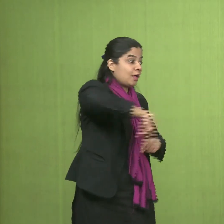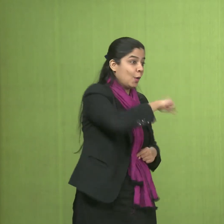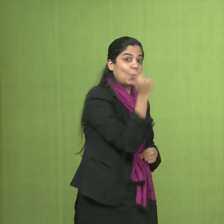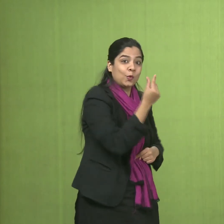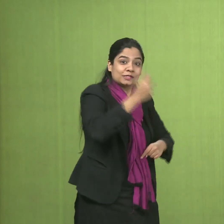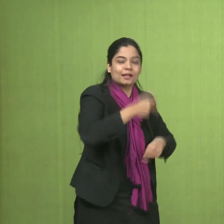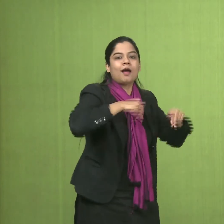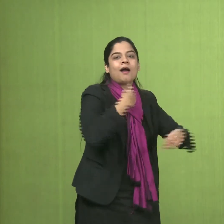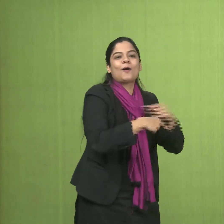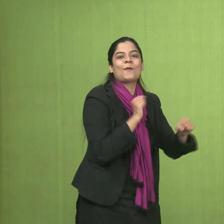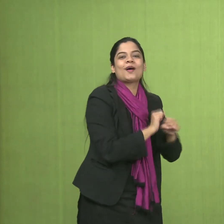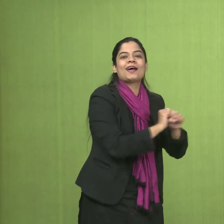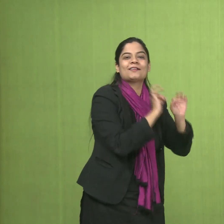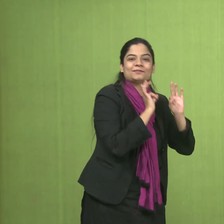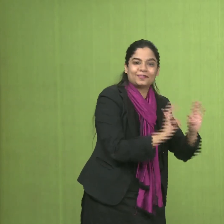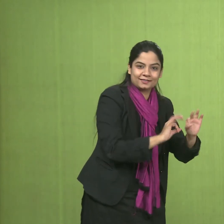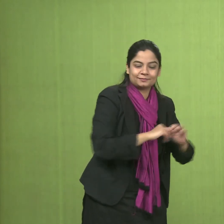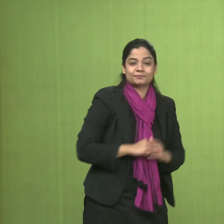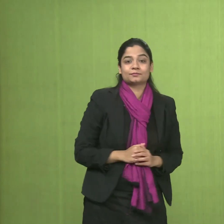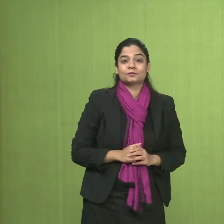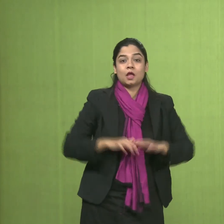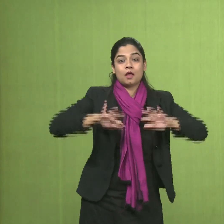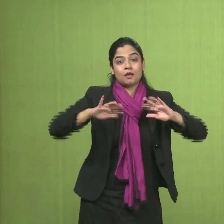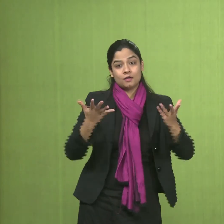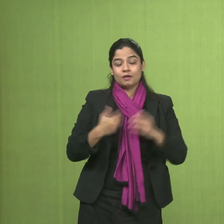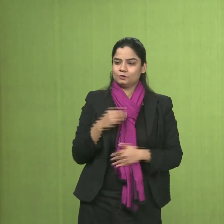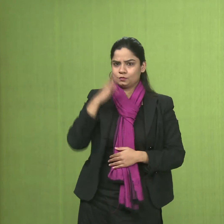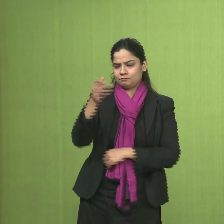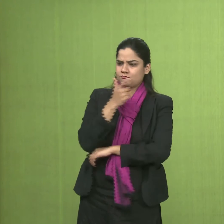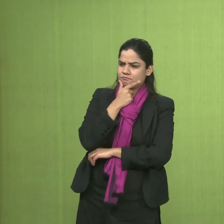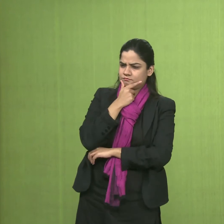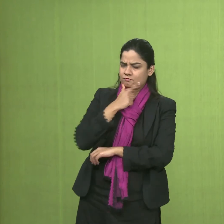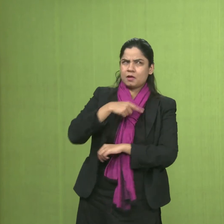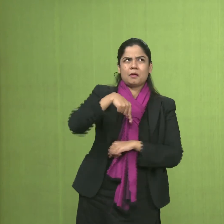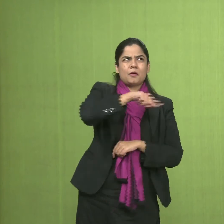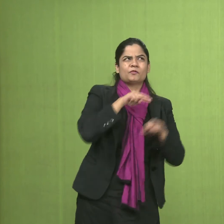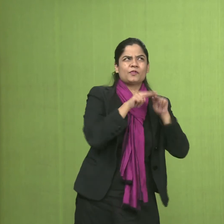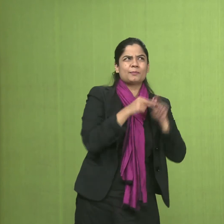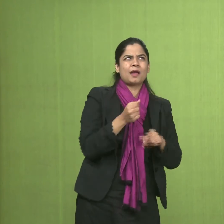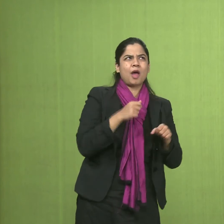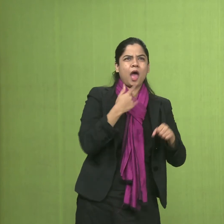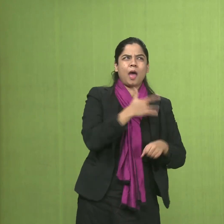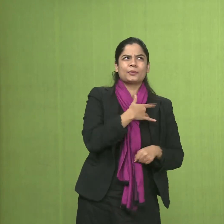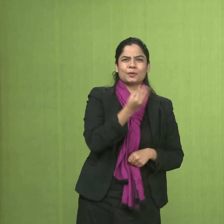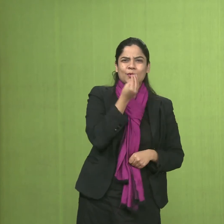you buy it. Buy it as per your needs. Or I feel that, maybe I don't need a food